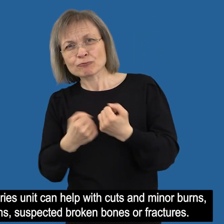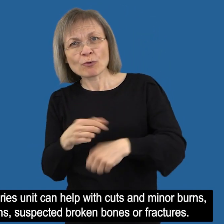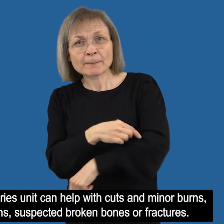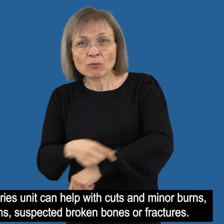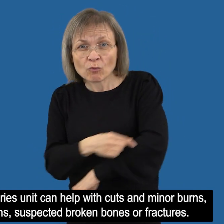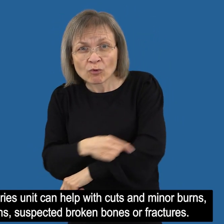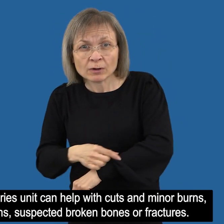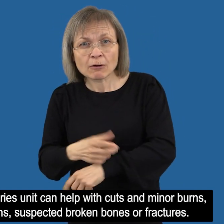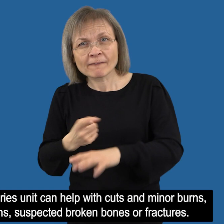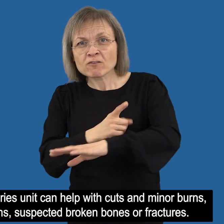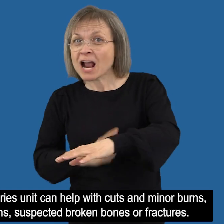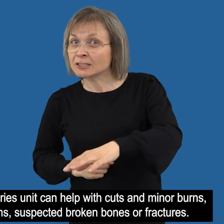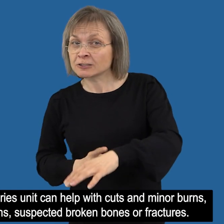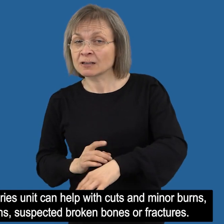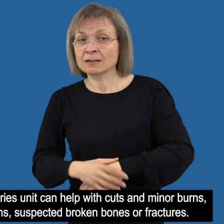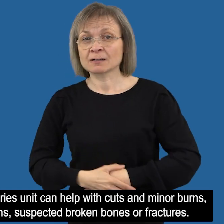or fractures.